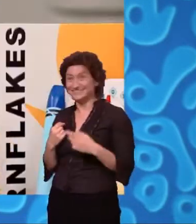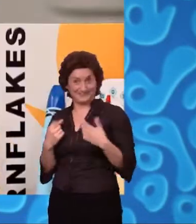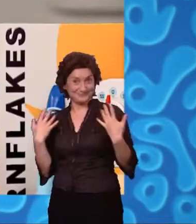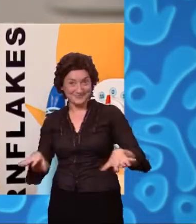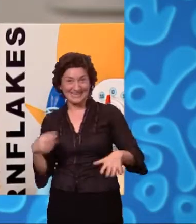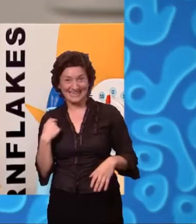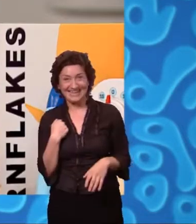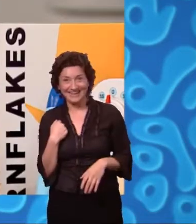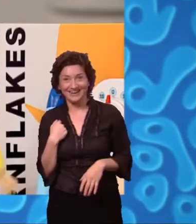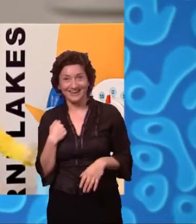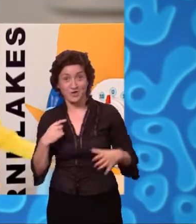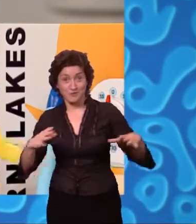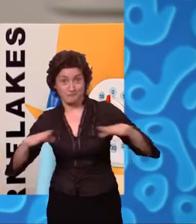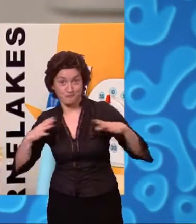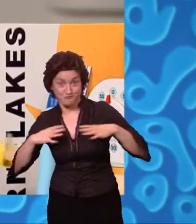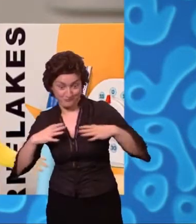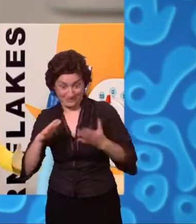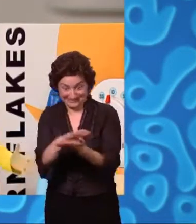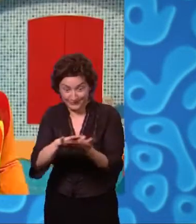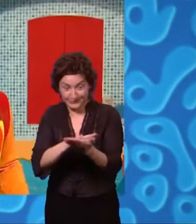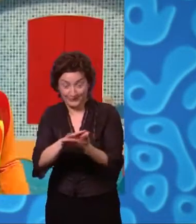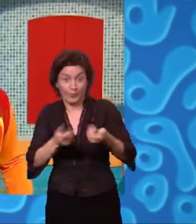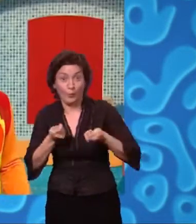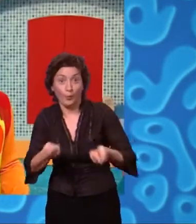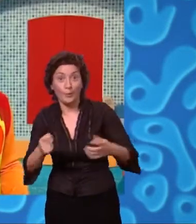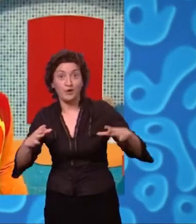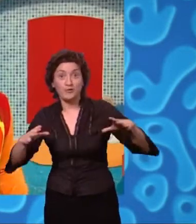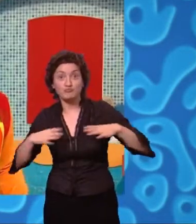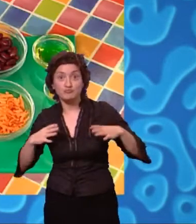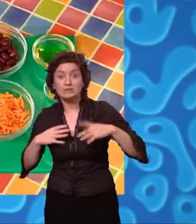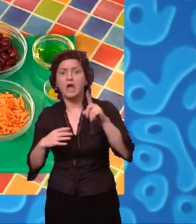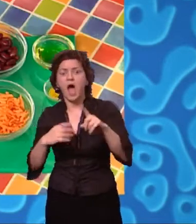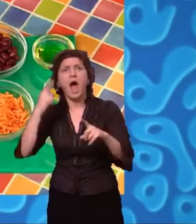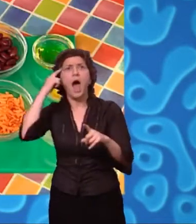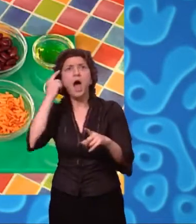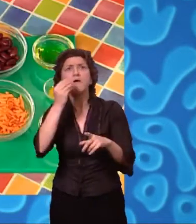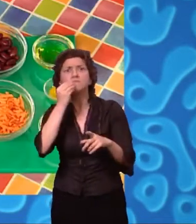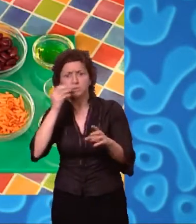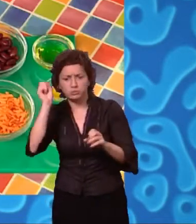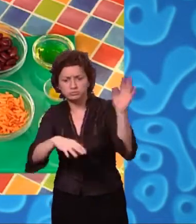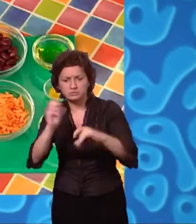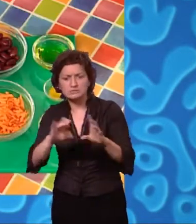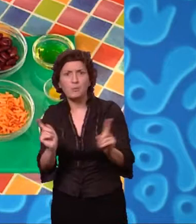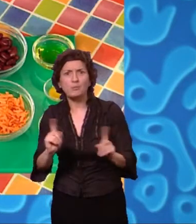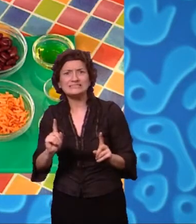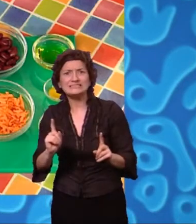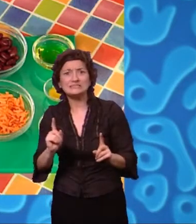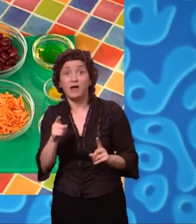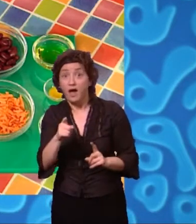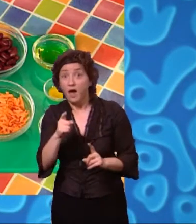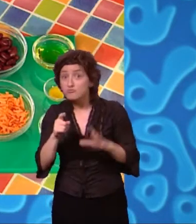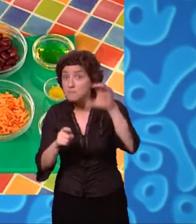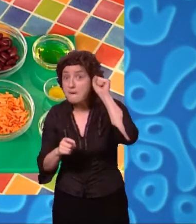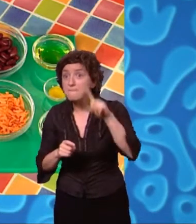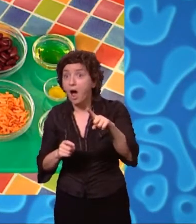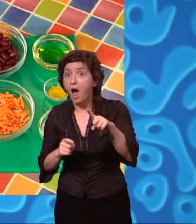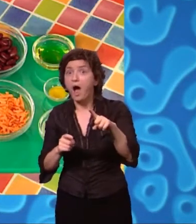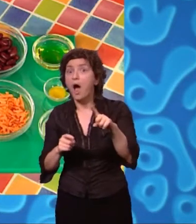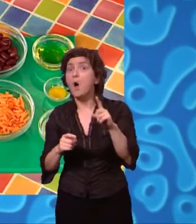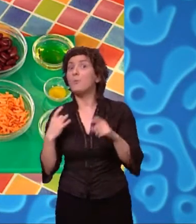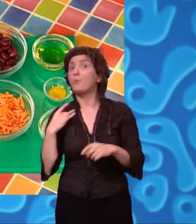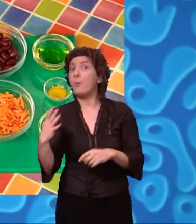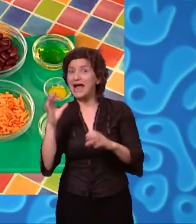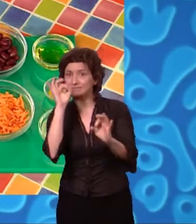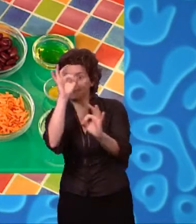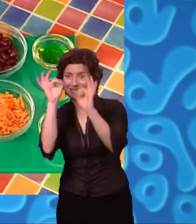Do you remember the ingredients to twin bean salad? You do? There were cannellini beans, 175 grams, drained